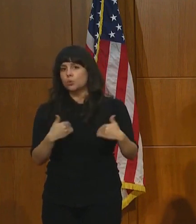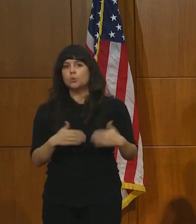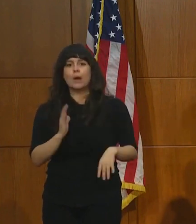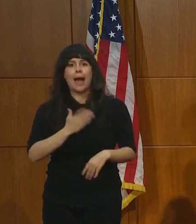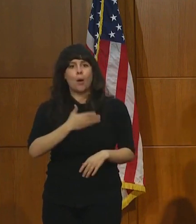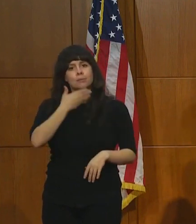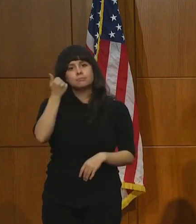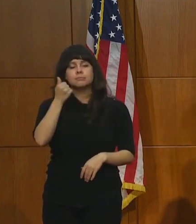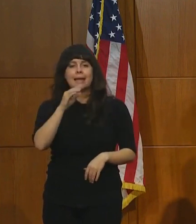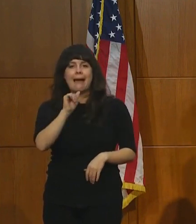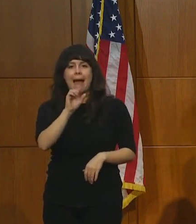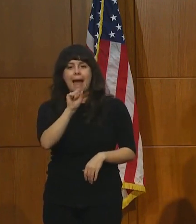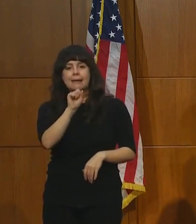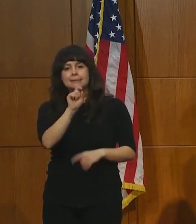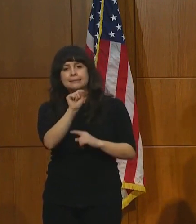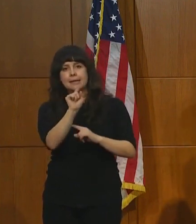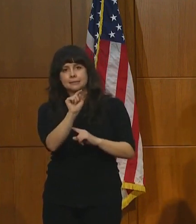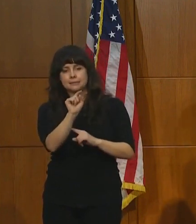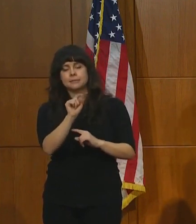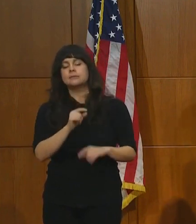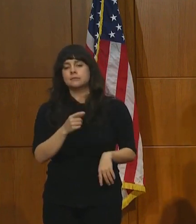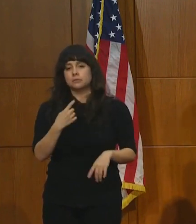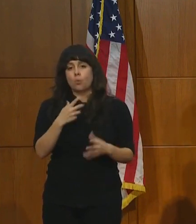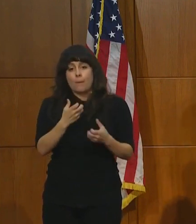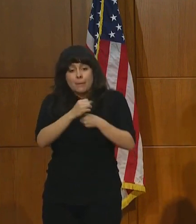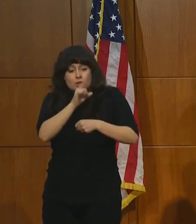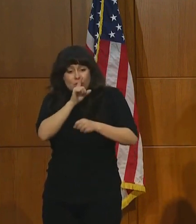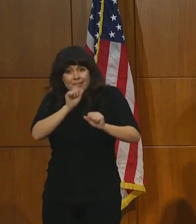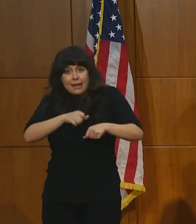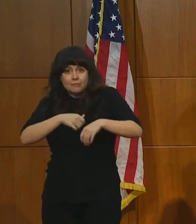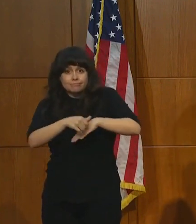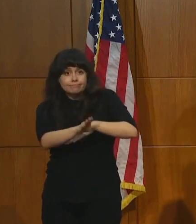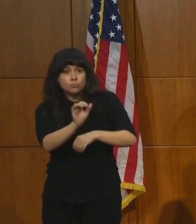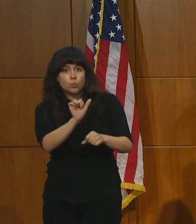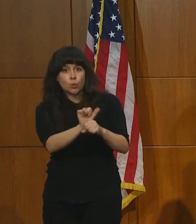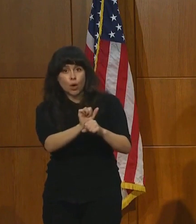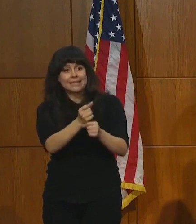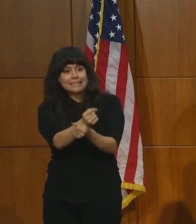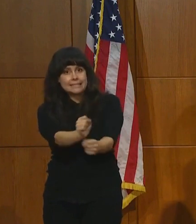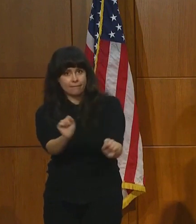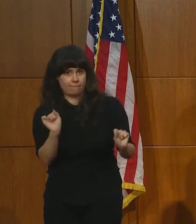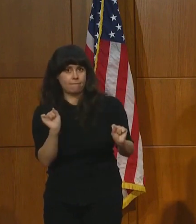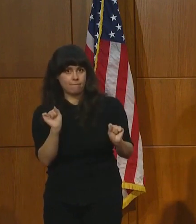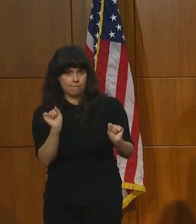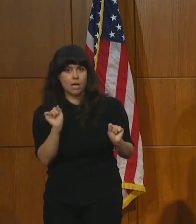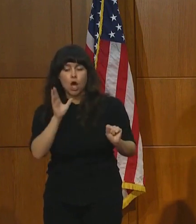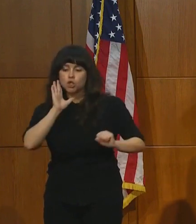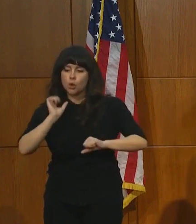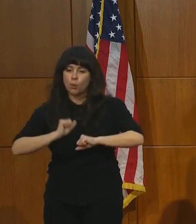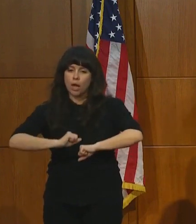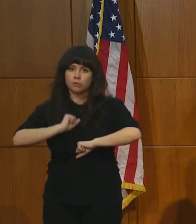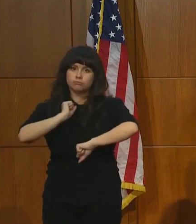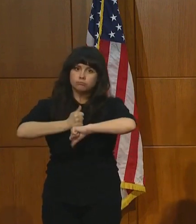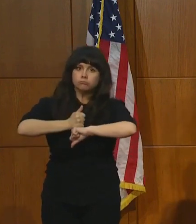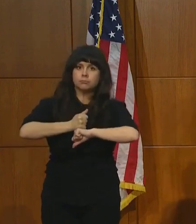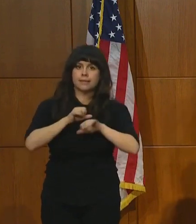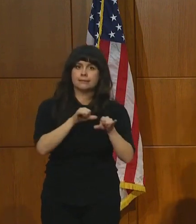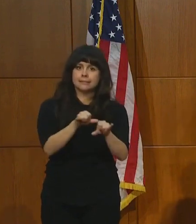we want to make sure that they can return to work safely. Those standards will be enforced as soon as they are